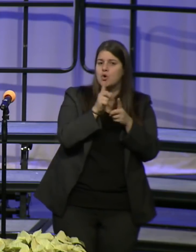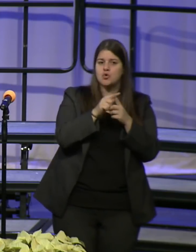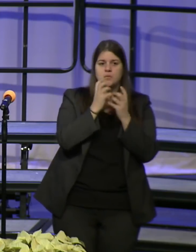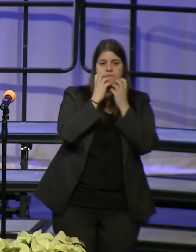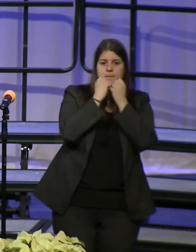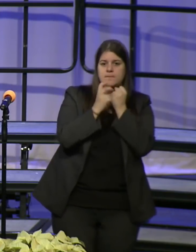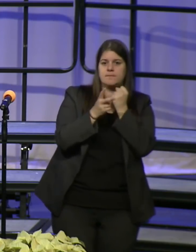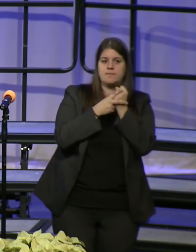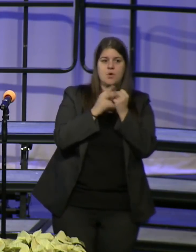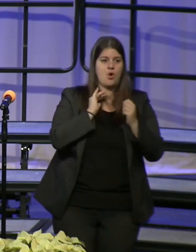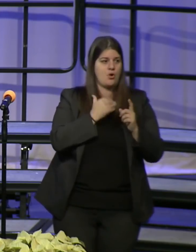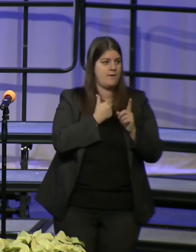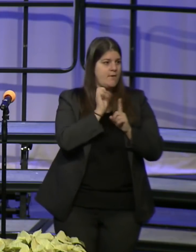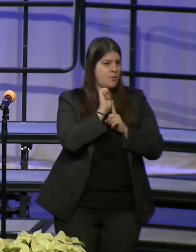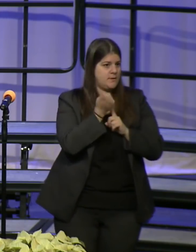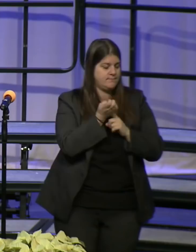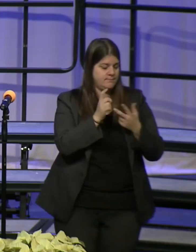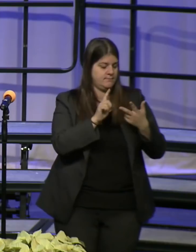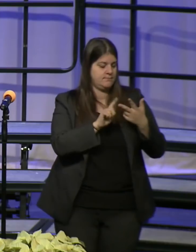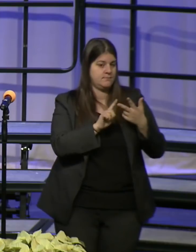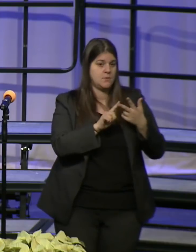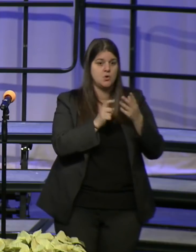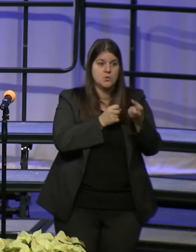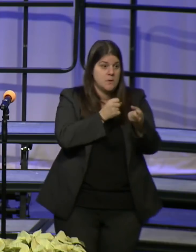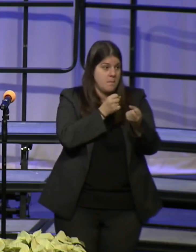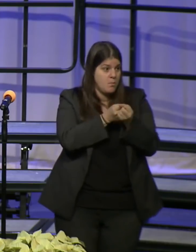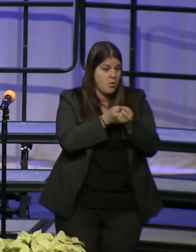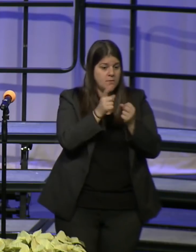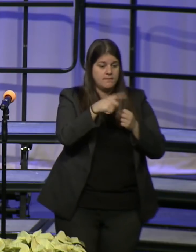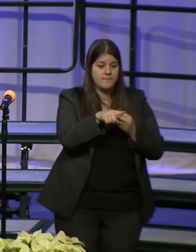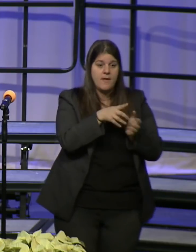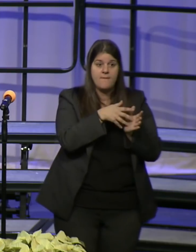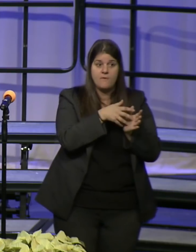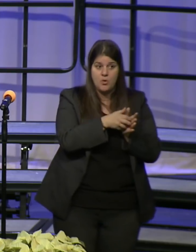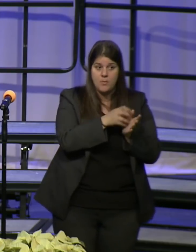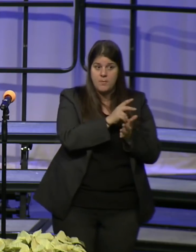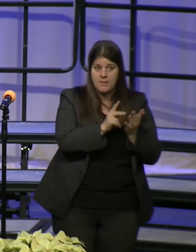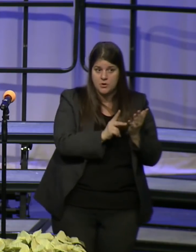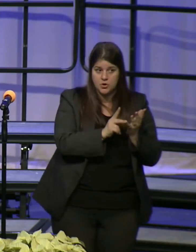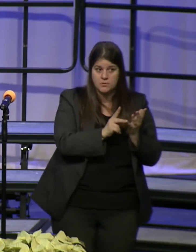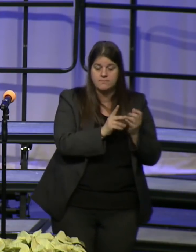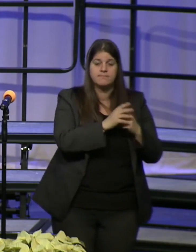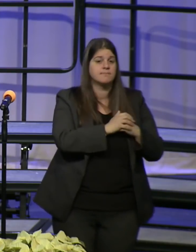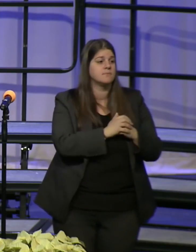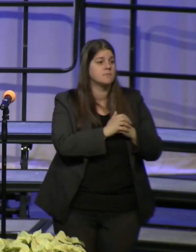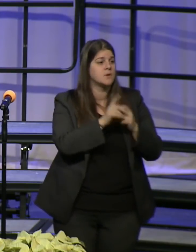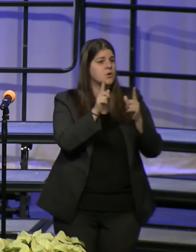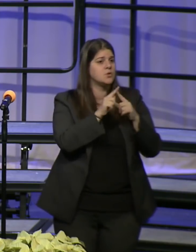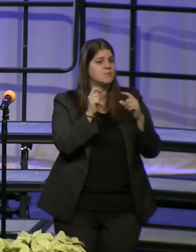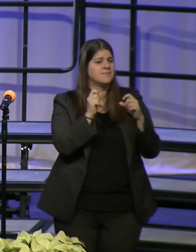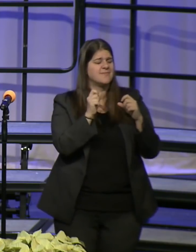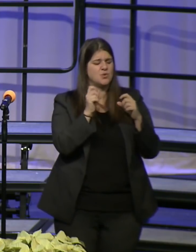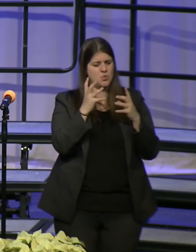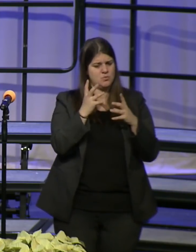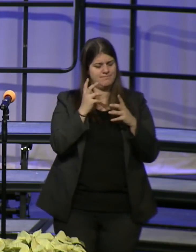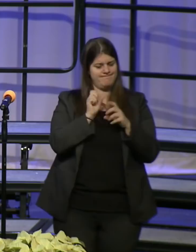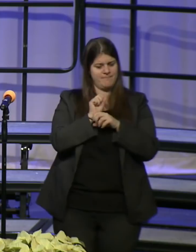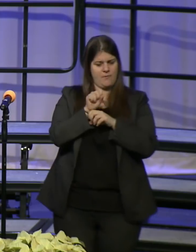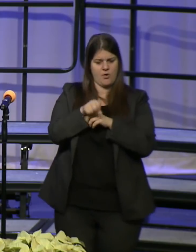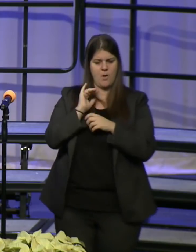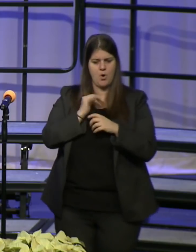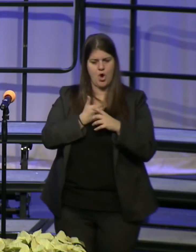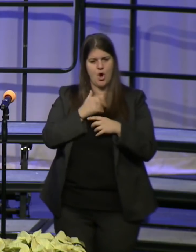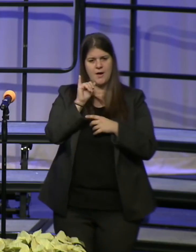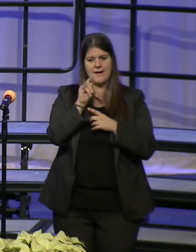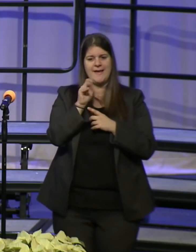environment, to support the most vulnerable among us, to tackle our infrastructure issues,